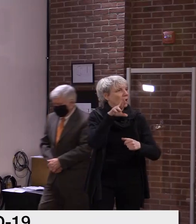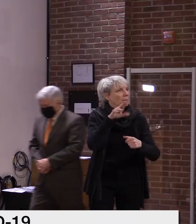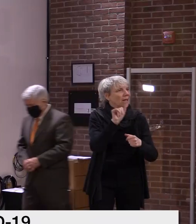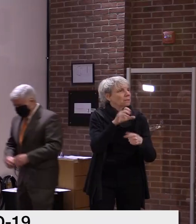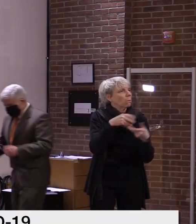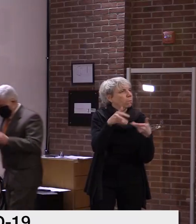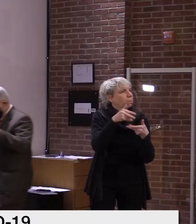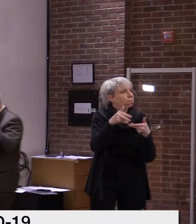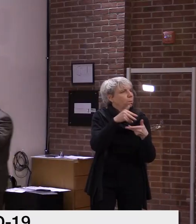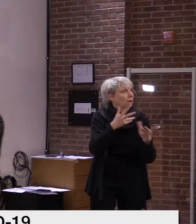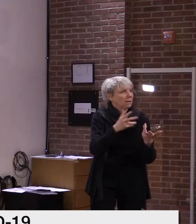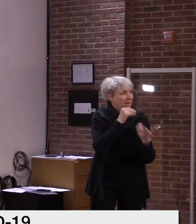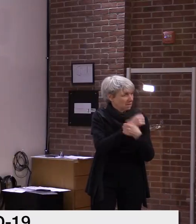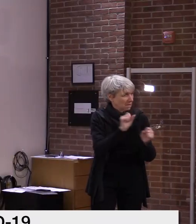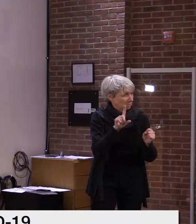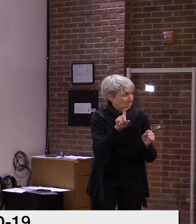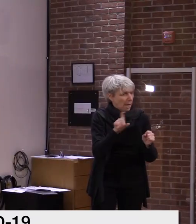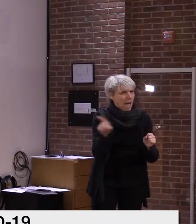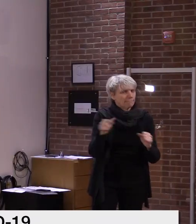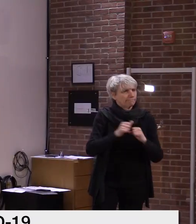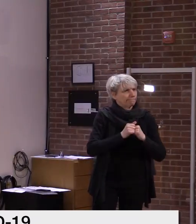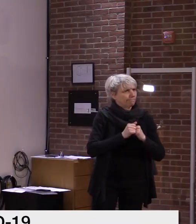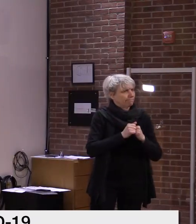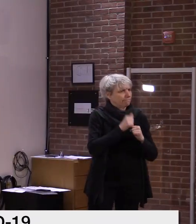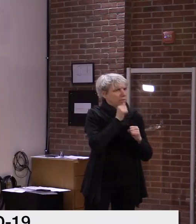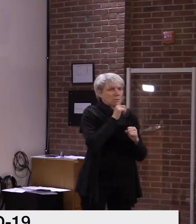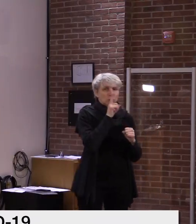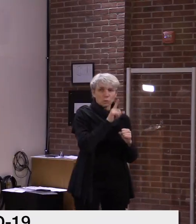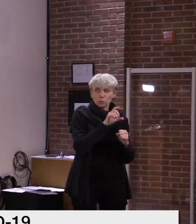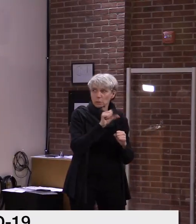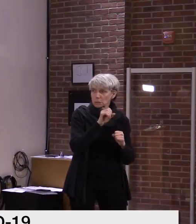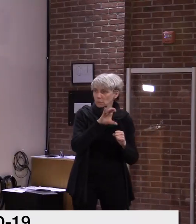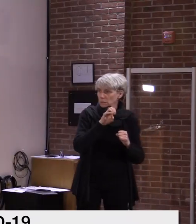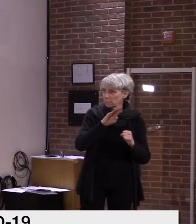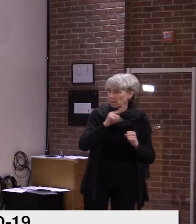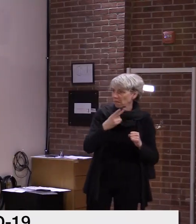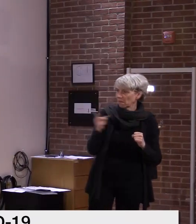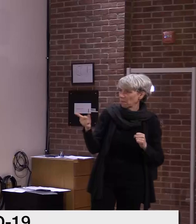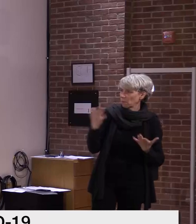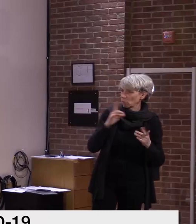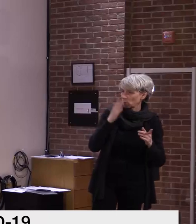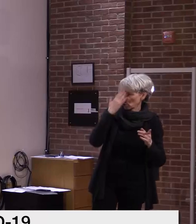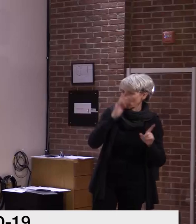I can't clarify that. Secretary Smith might be able to.